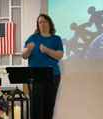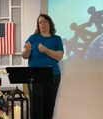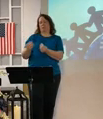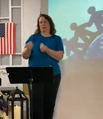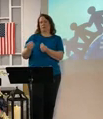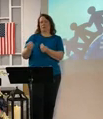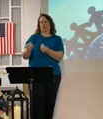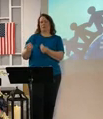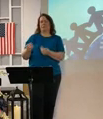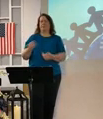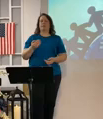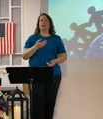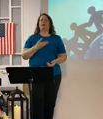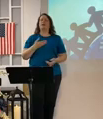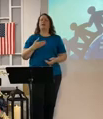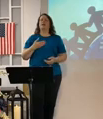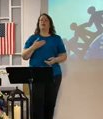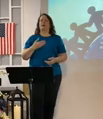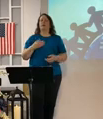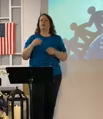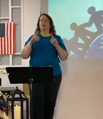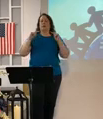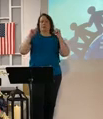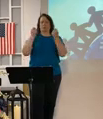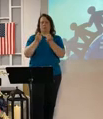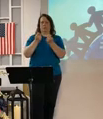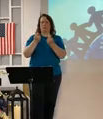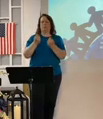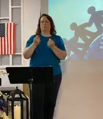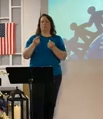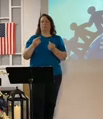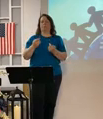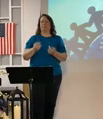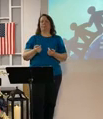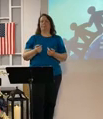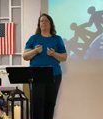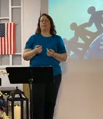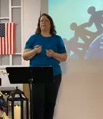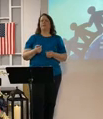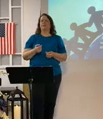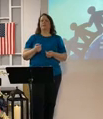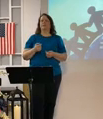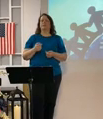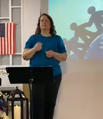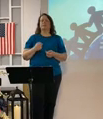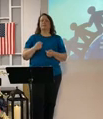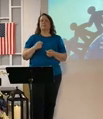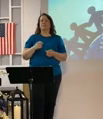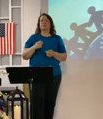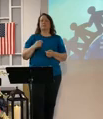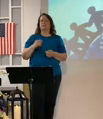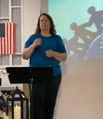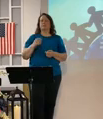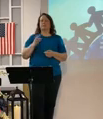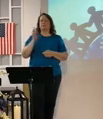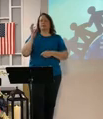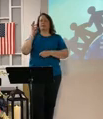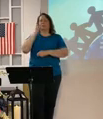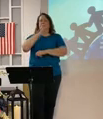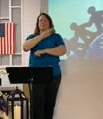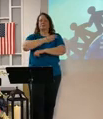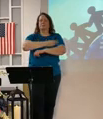partner with, and then our team from Memorial as we prepare to go. I believe we are on day six of our